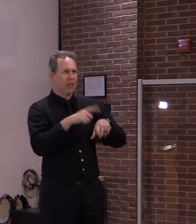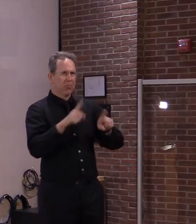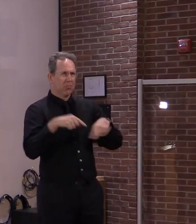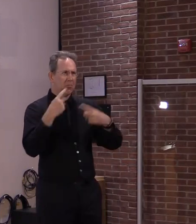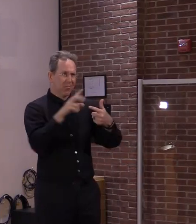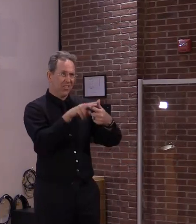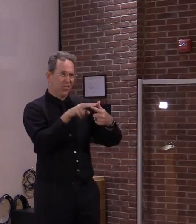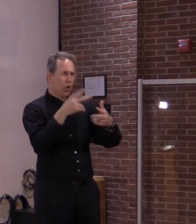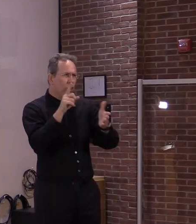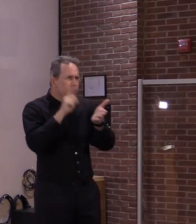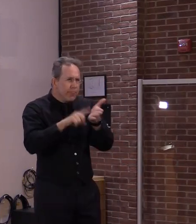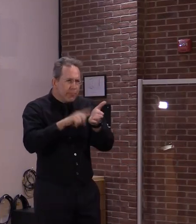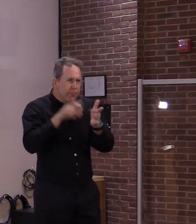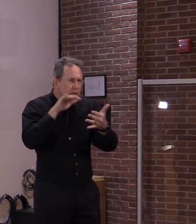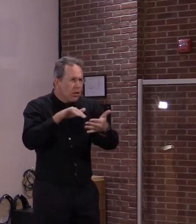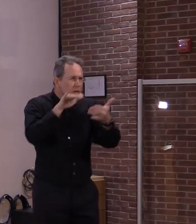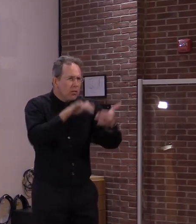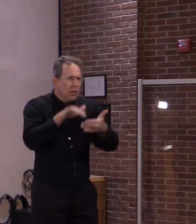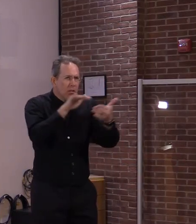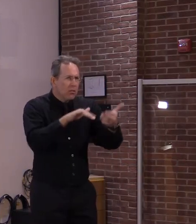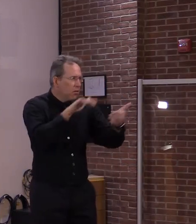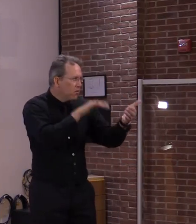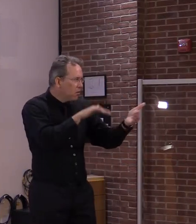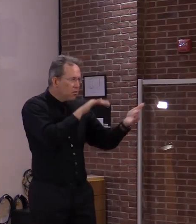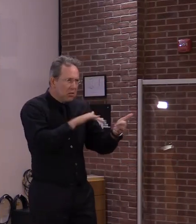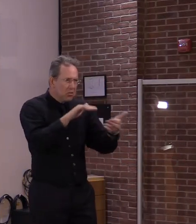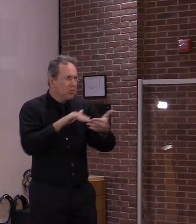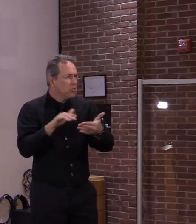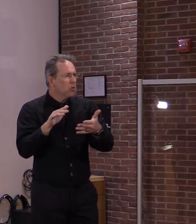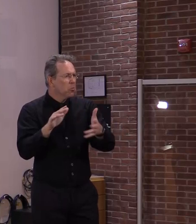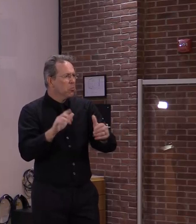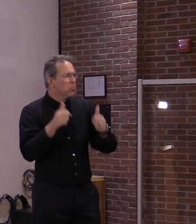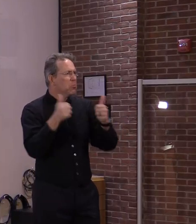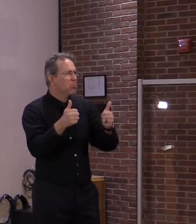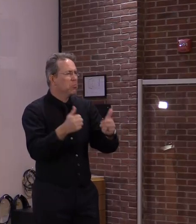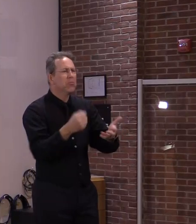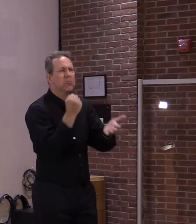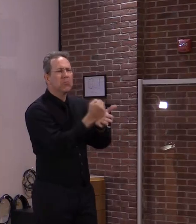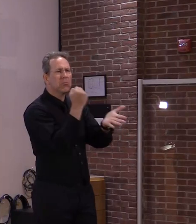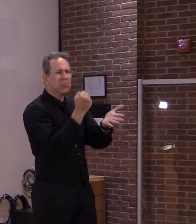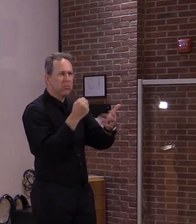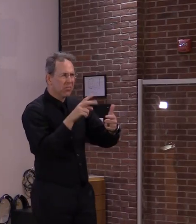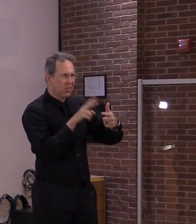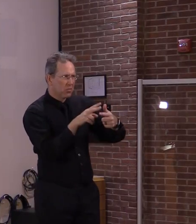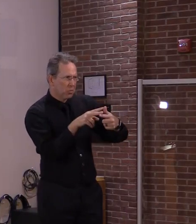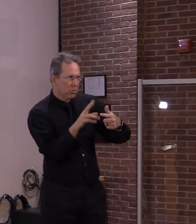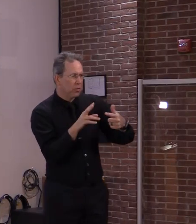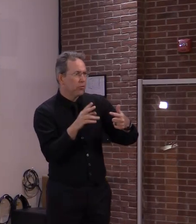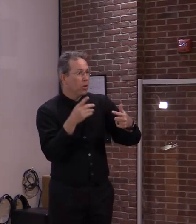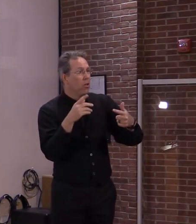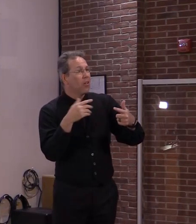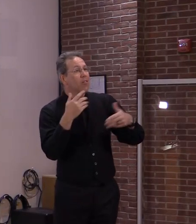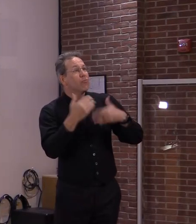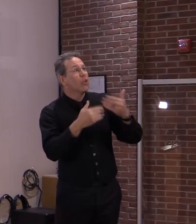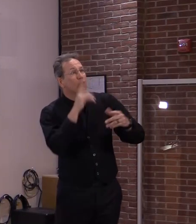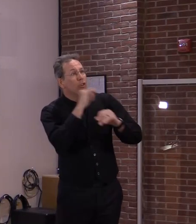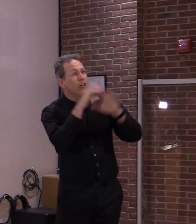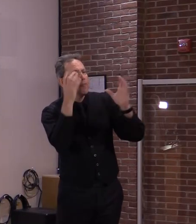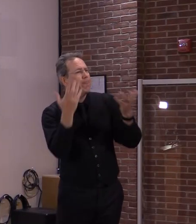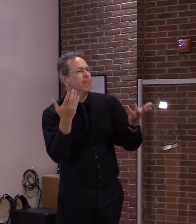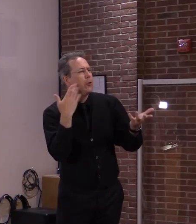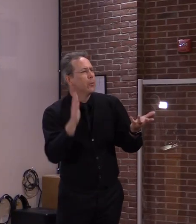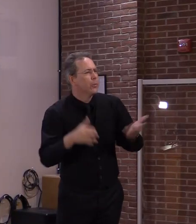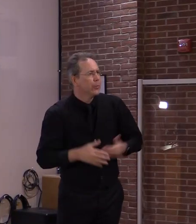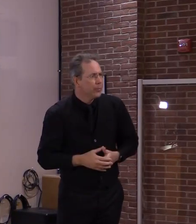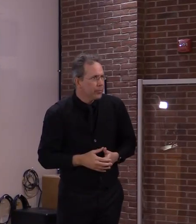it versus the FDA just saying it's time for us to do that. I believe on their regular schedule, they